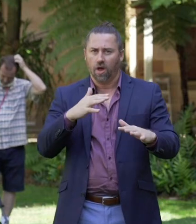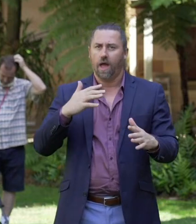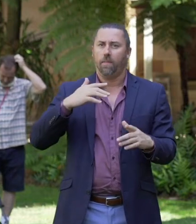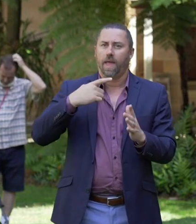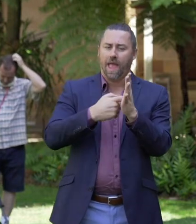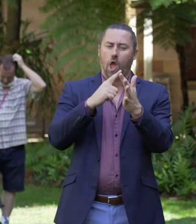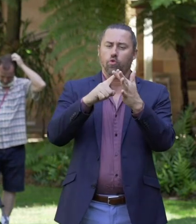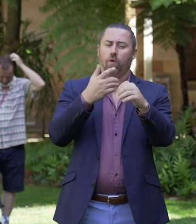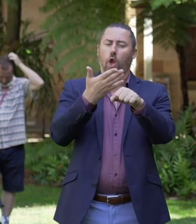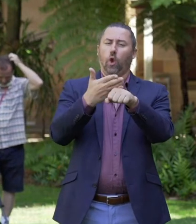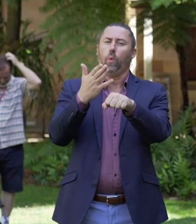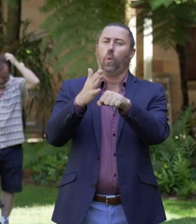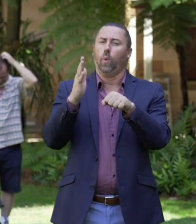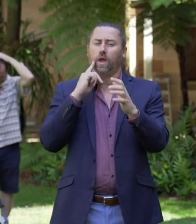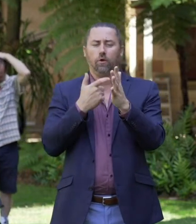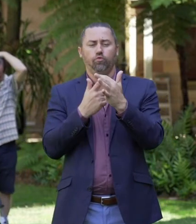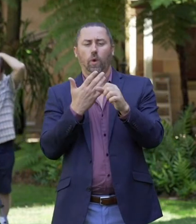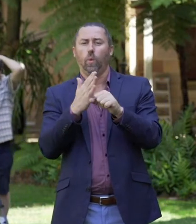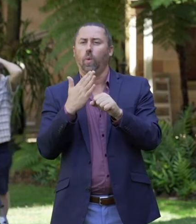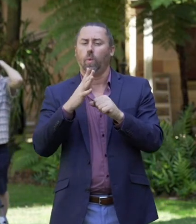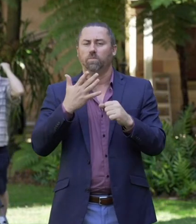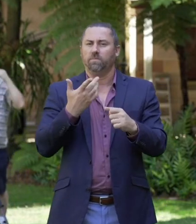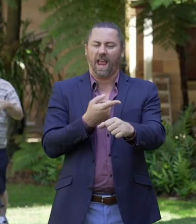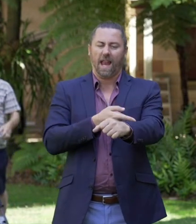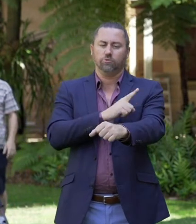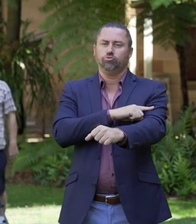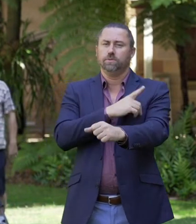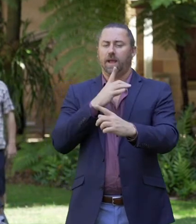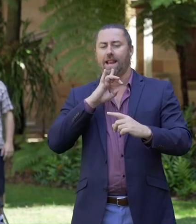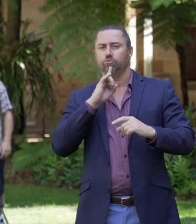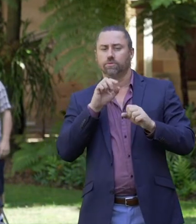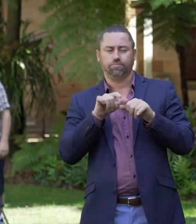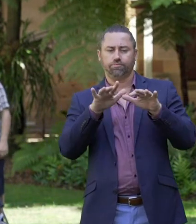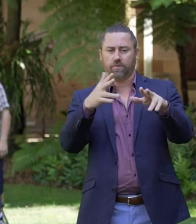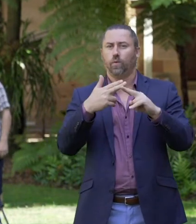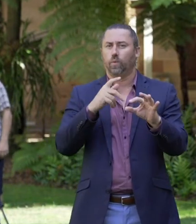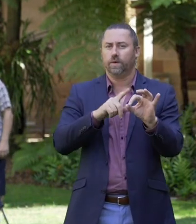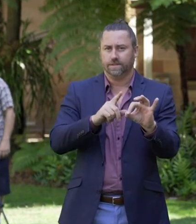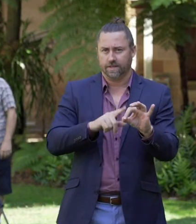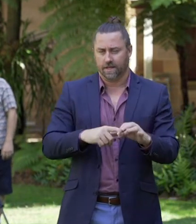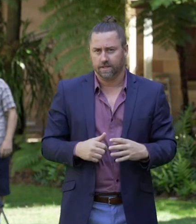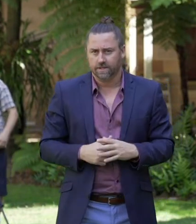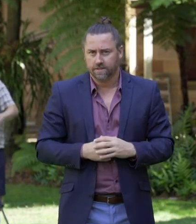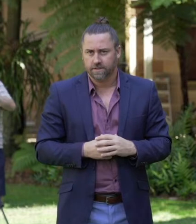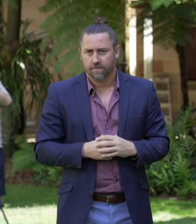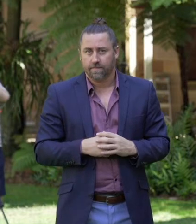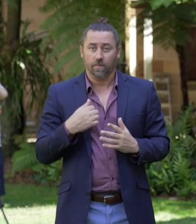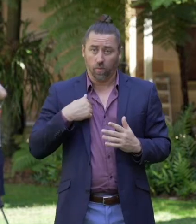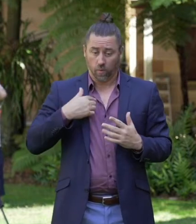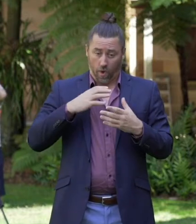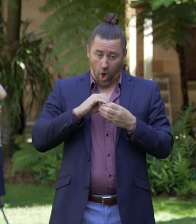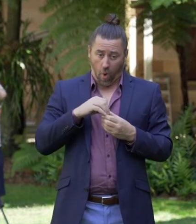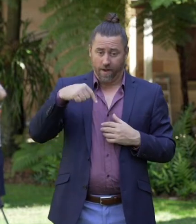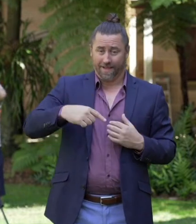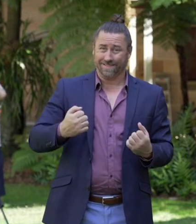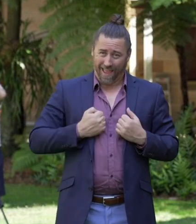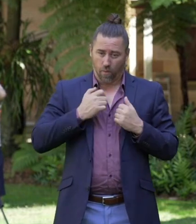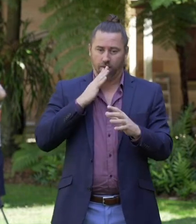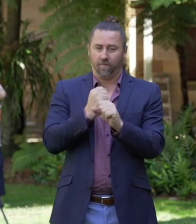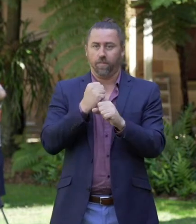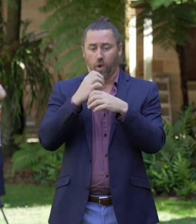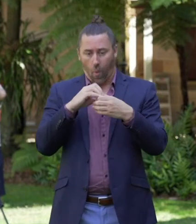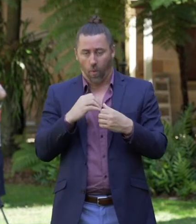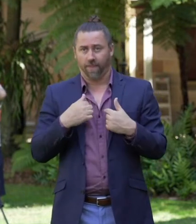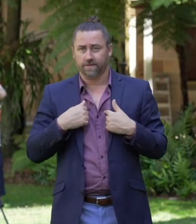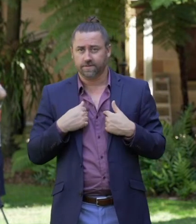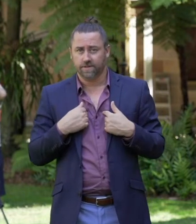Queensland and confirm the ongoing role for those publicly owned power stations. And as the Premier said, it is only because